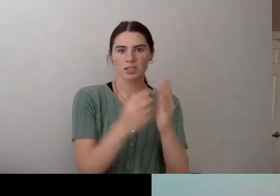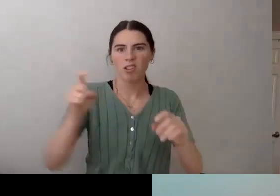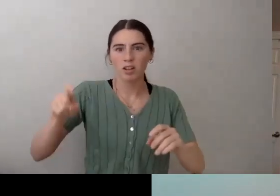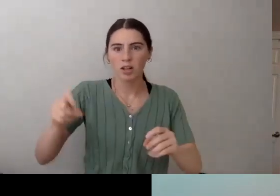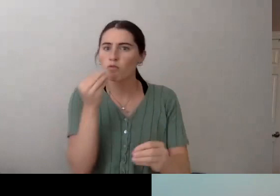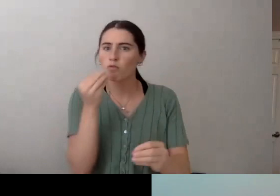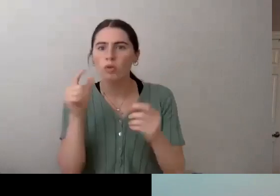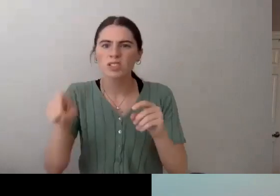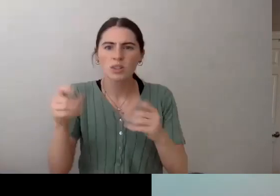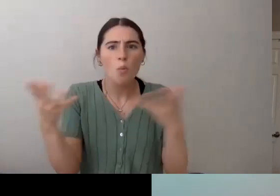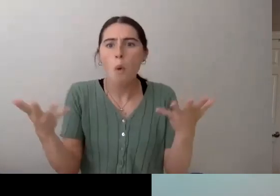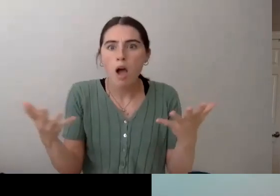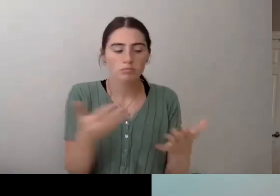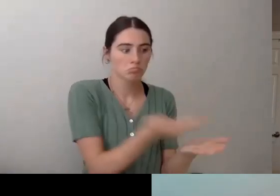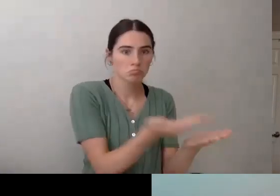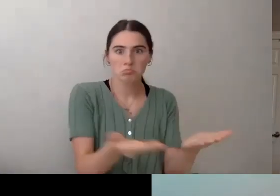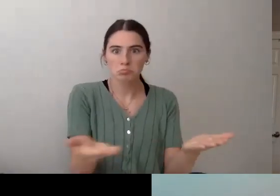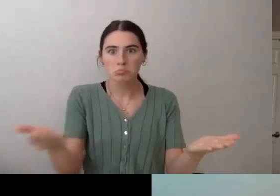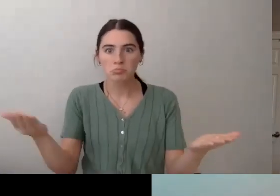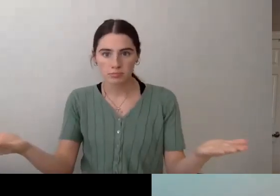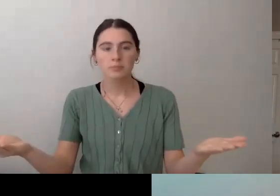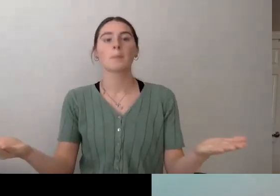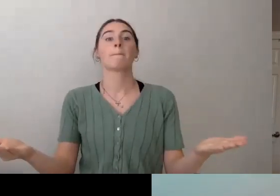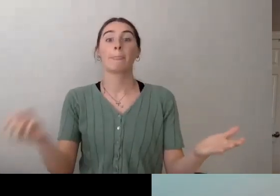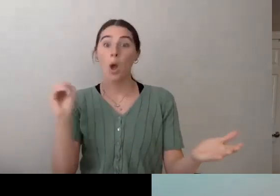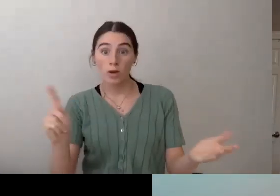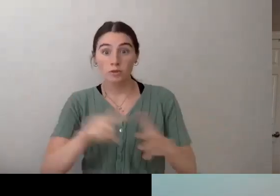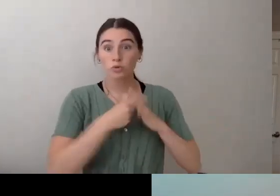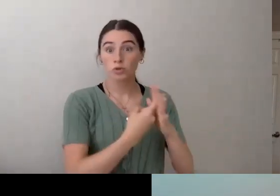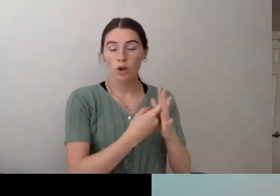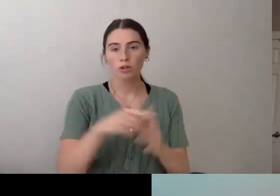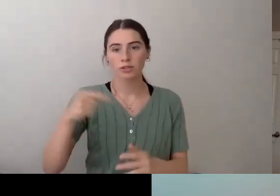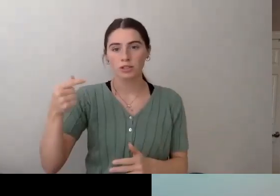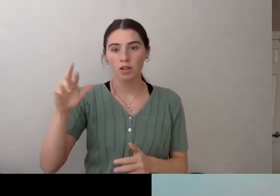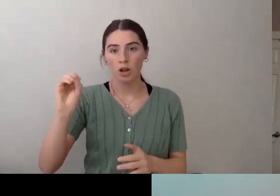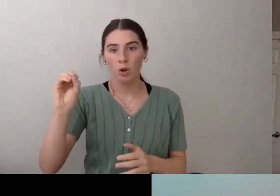need. Okay, we're going to have some ground beef.